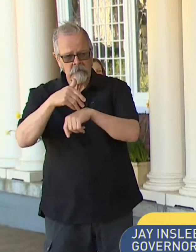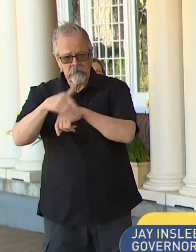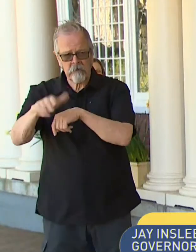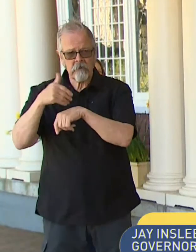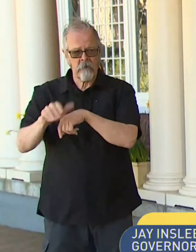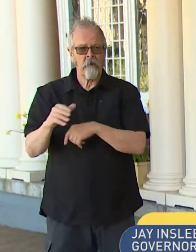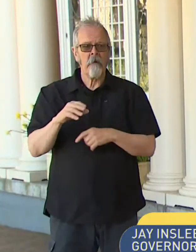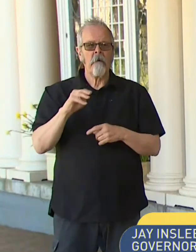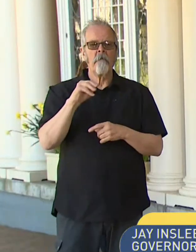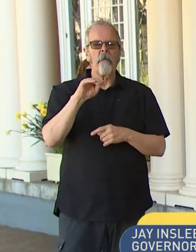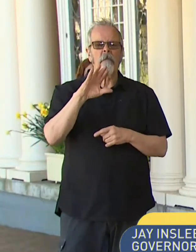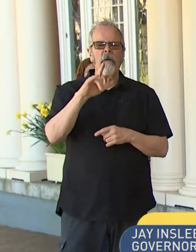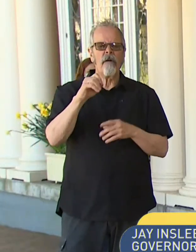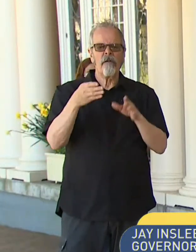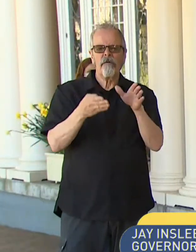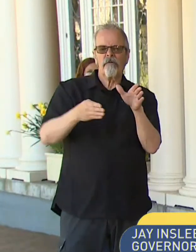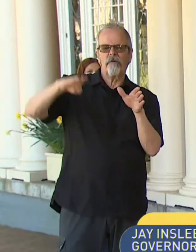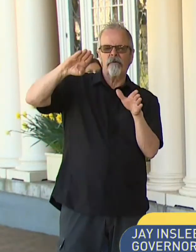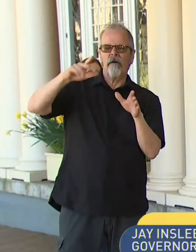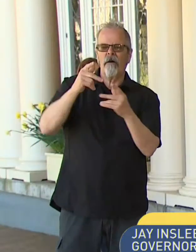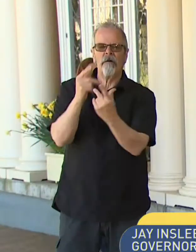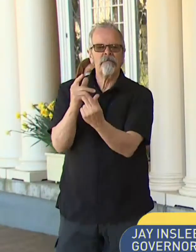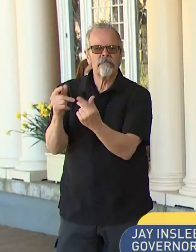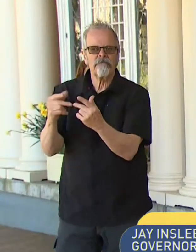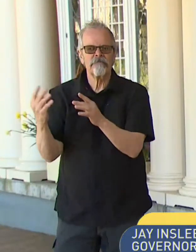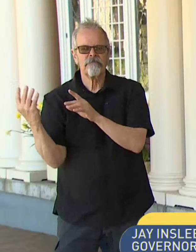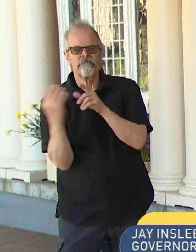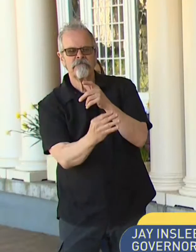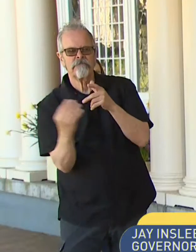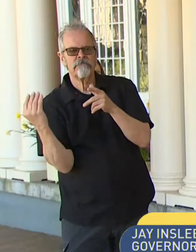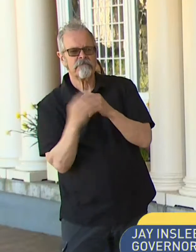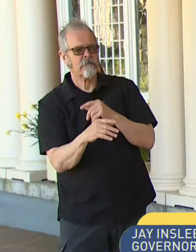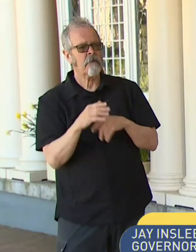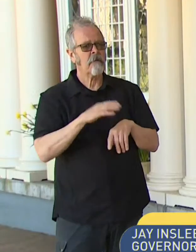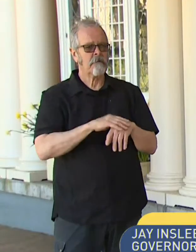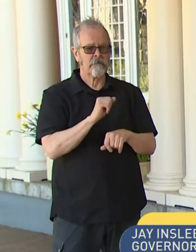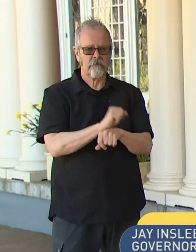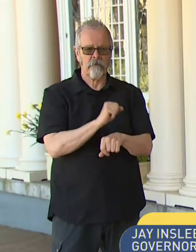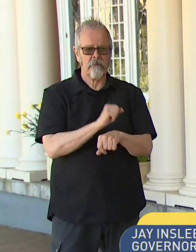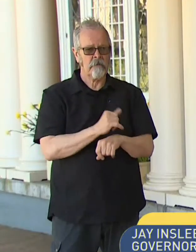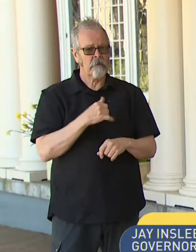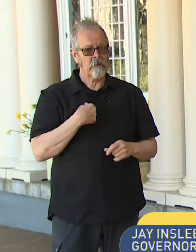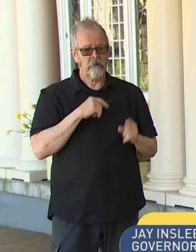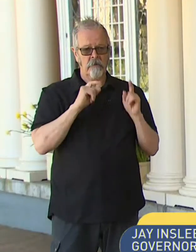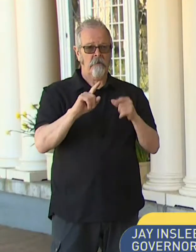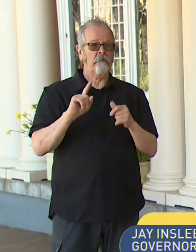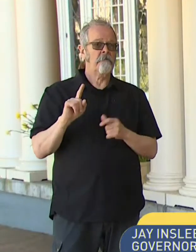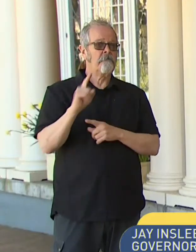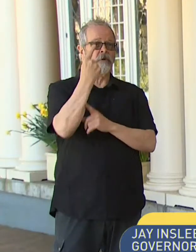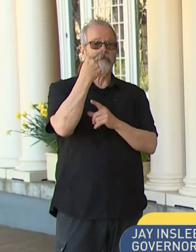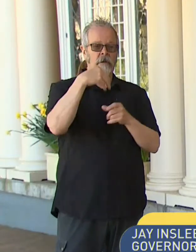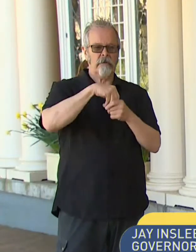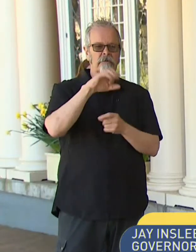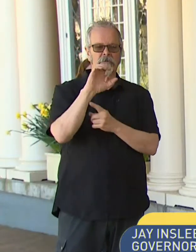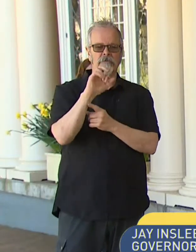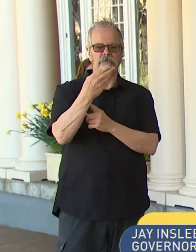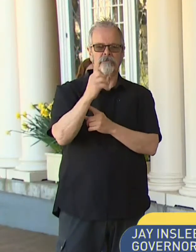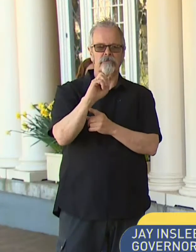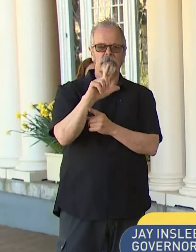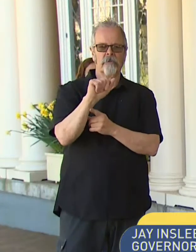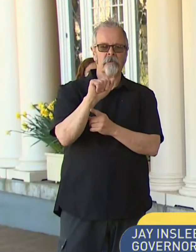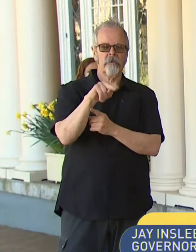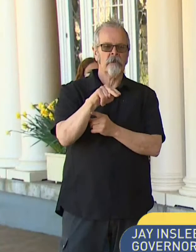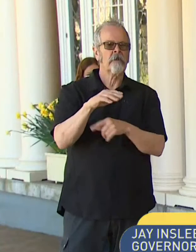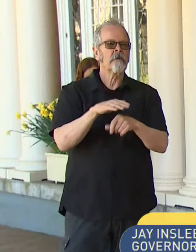to large employers to vaccinate people right on the job. I went to one of the first ones in Chelan Fruit in the Chelan area. I